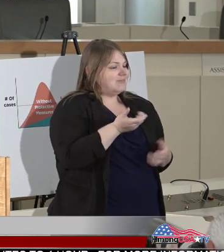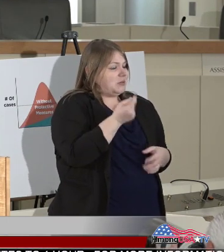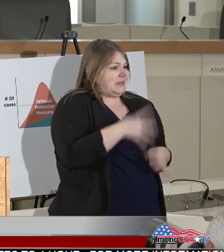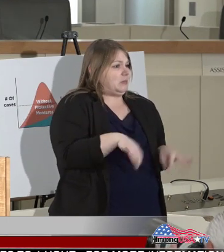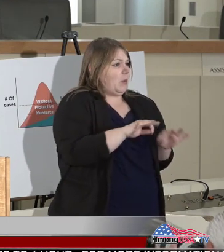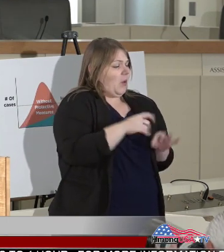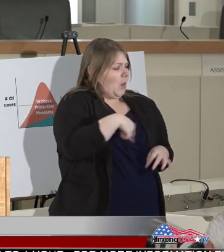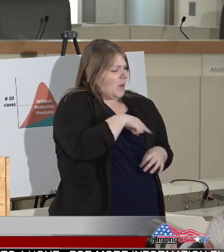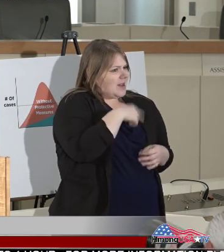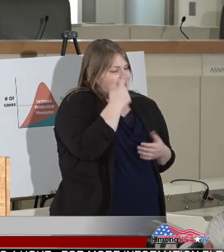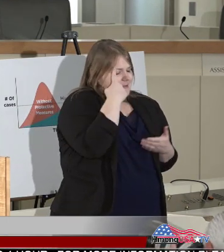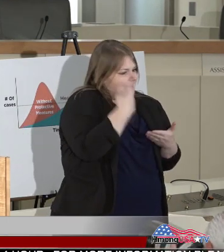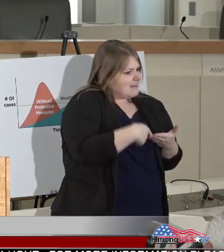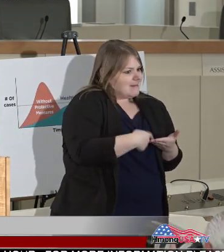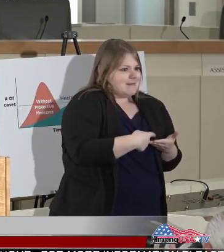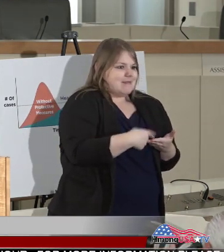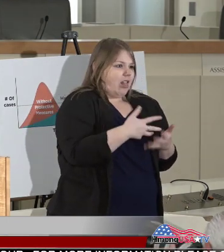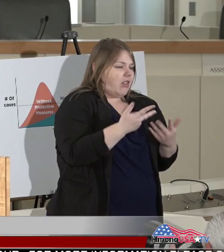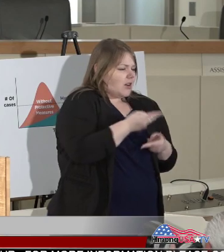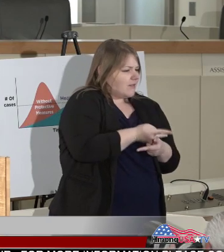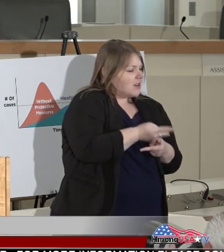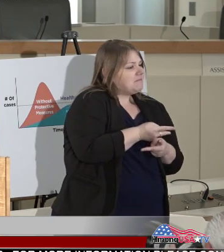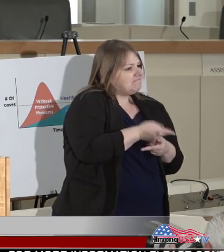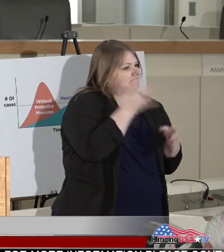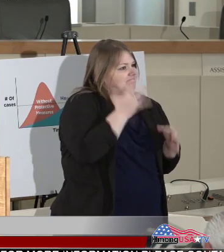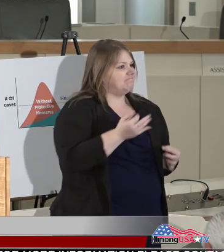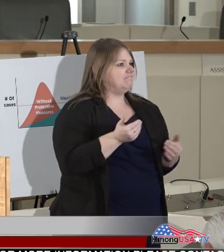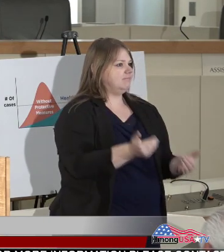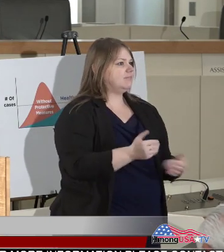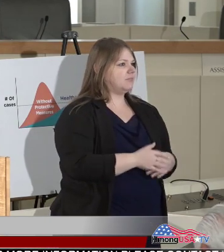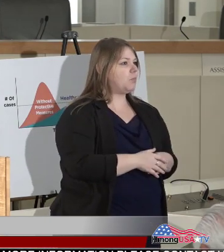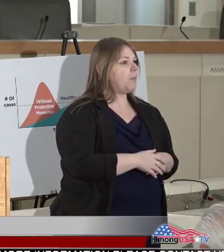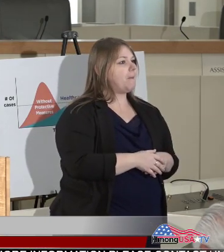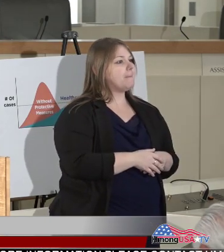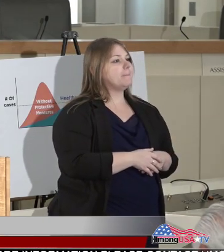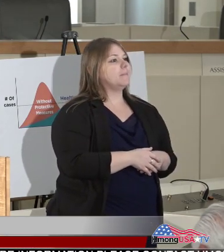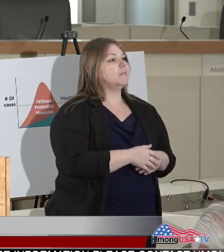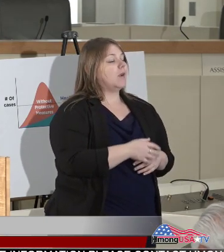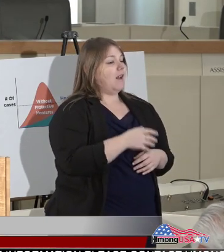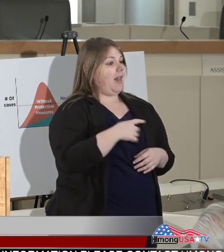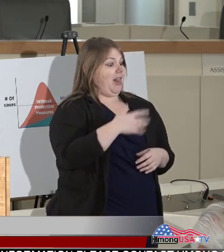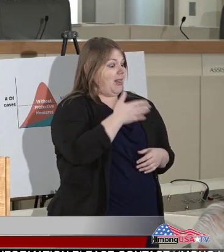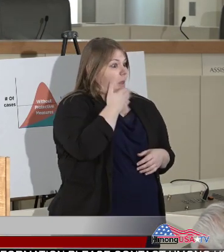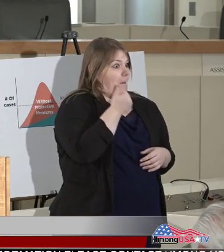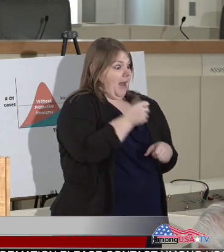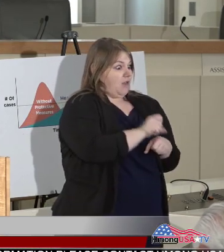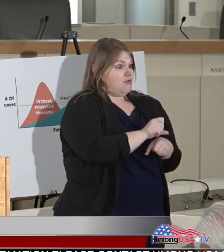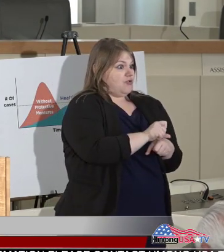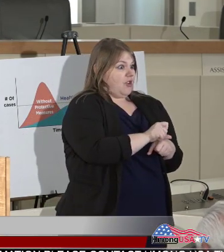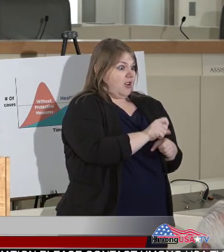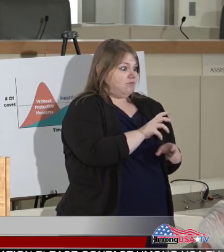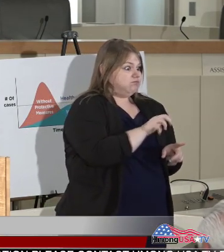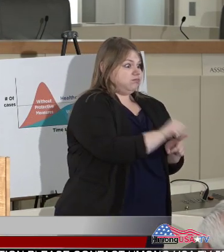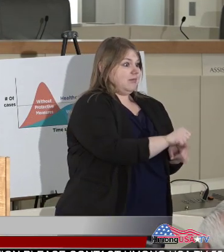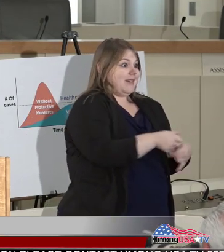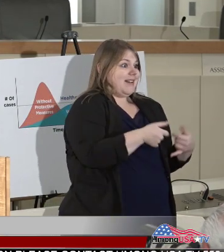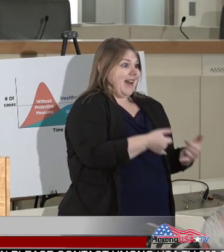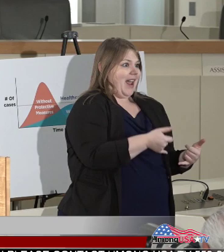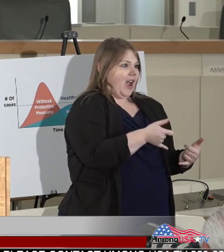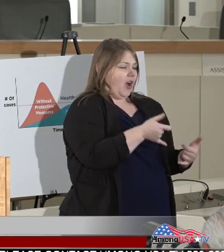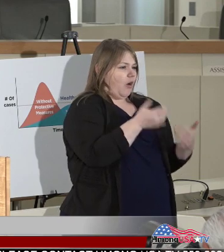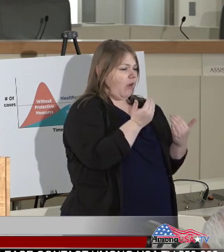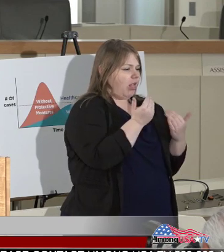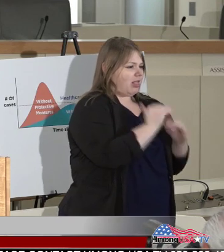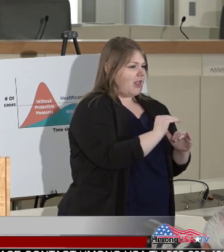made with abundance of caution, the better job that we do now in containing the spread of the coronavirus,